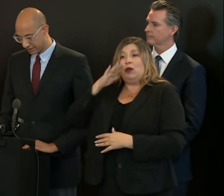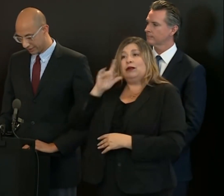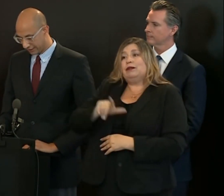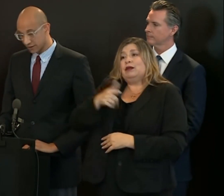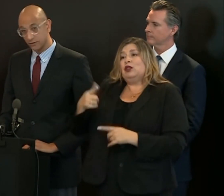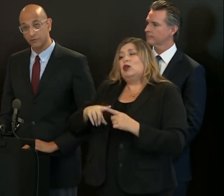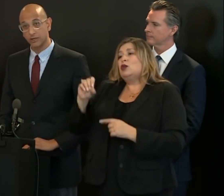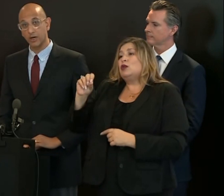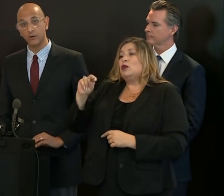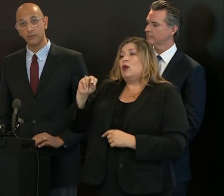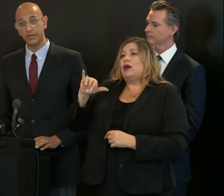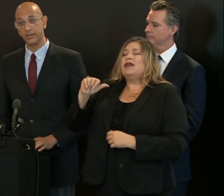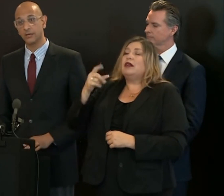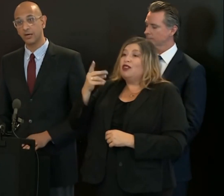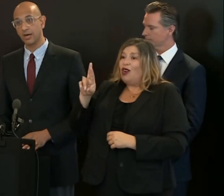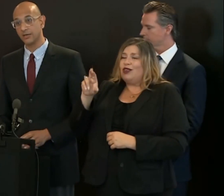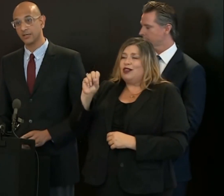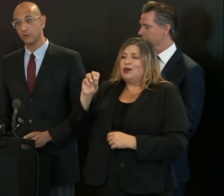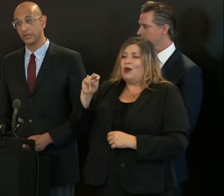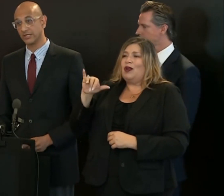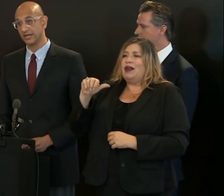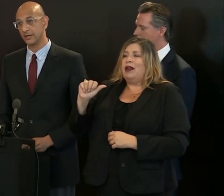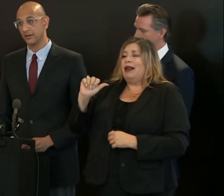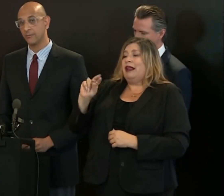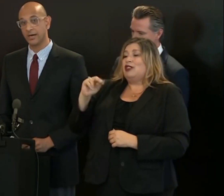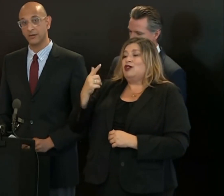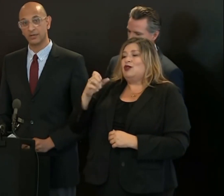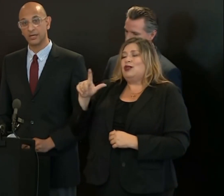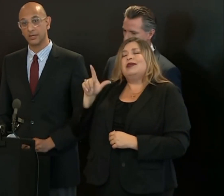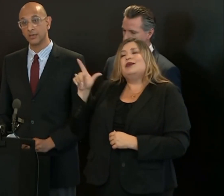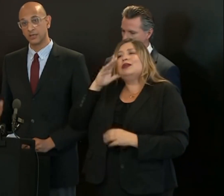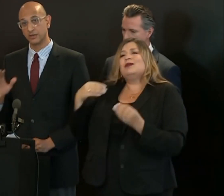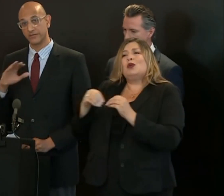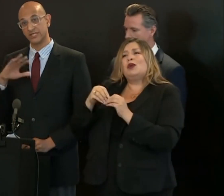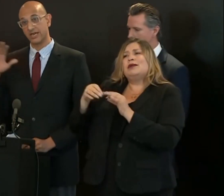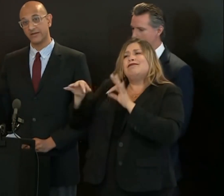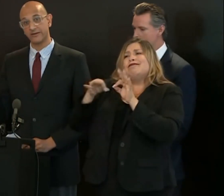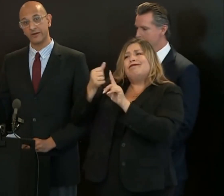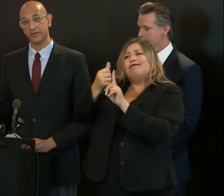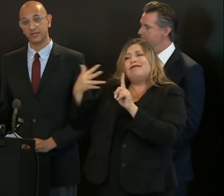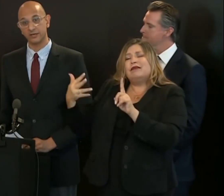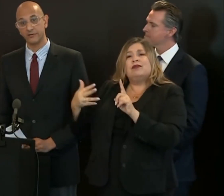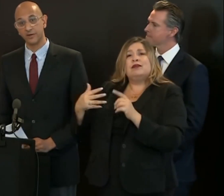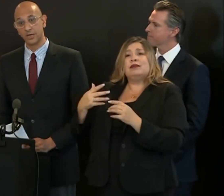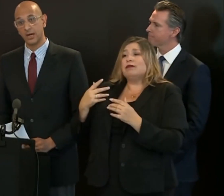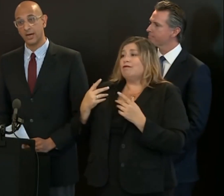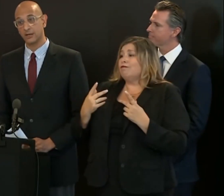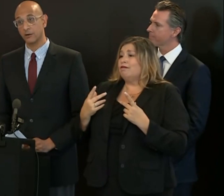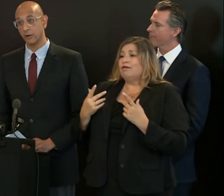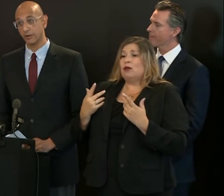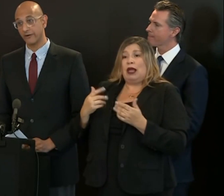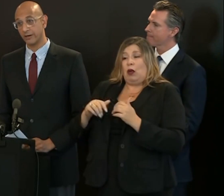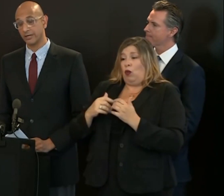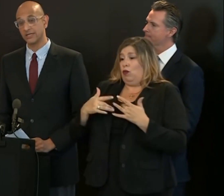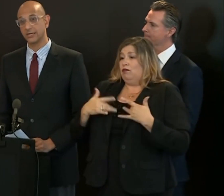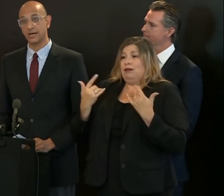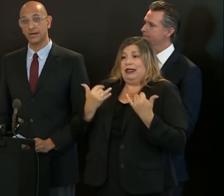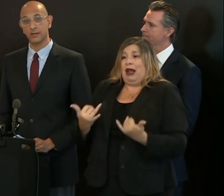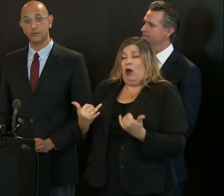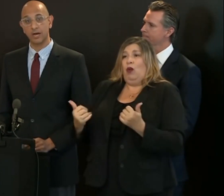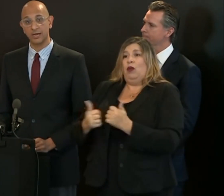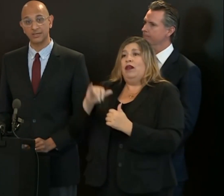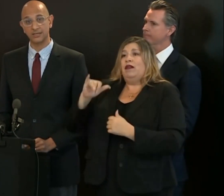Dr. Sonia Angel, who will go in to more detail about the sort of state of affairs of